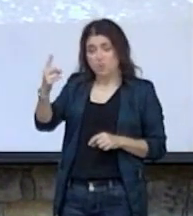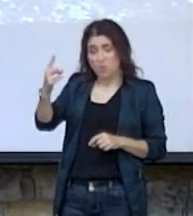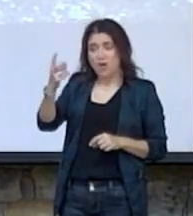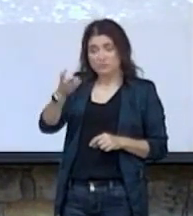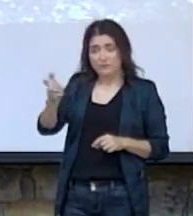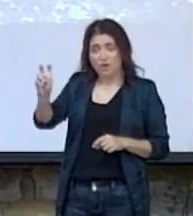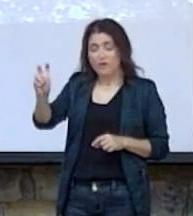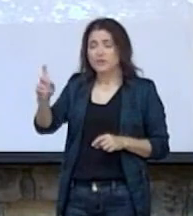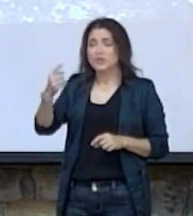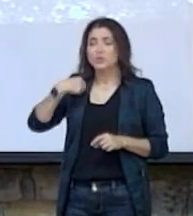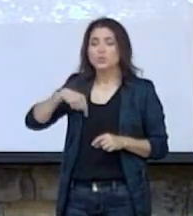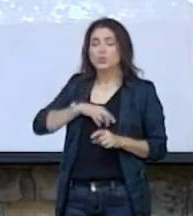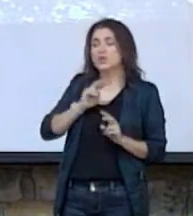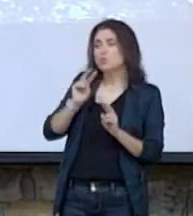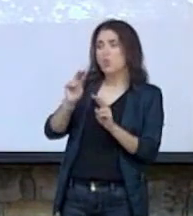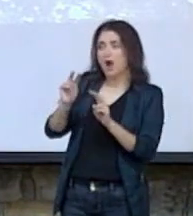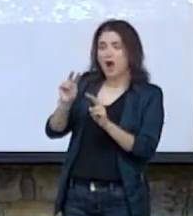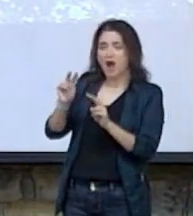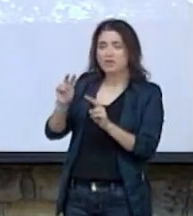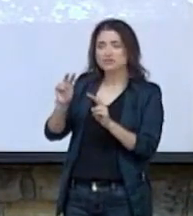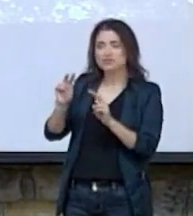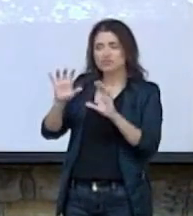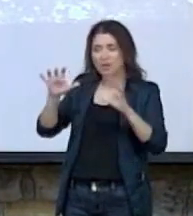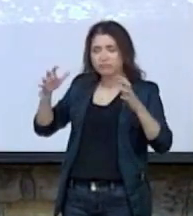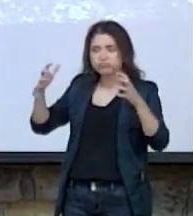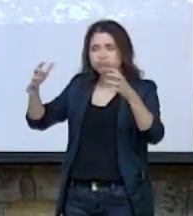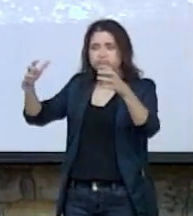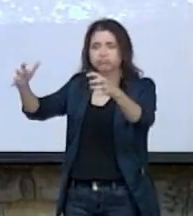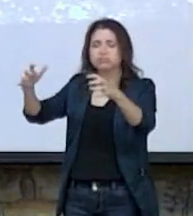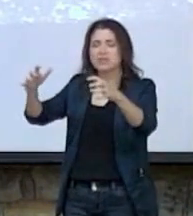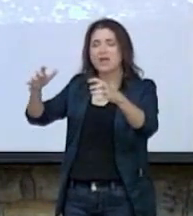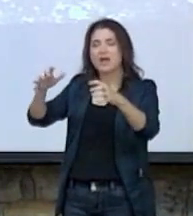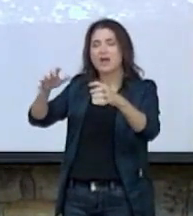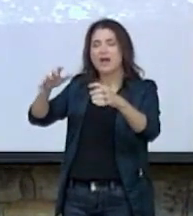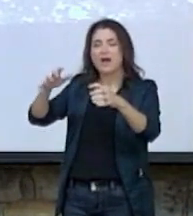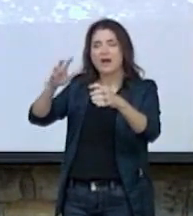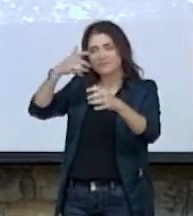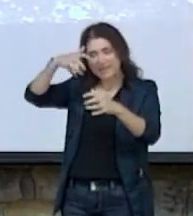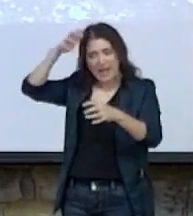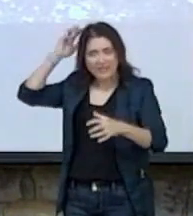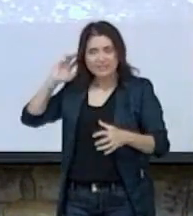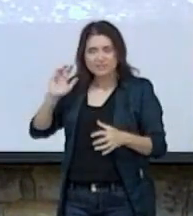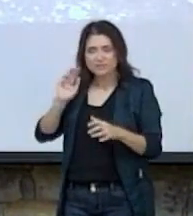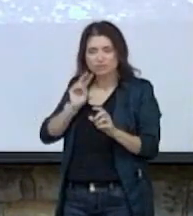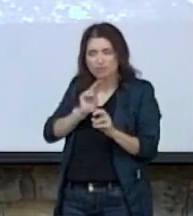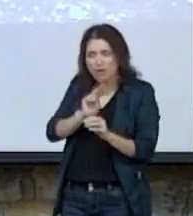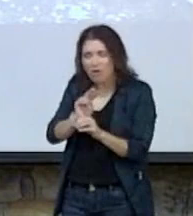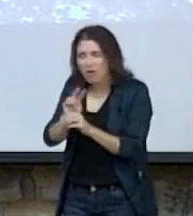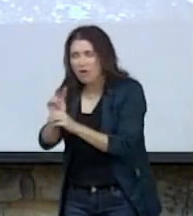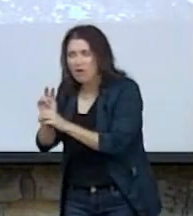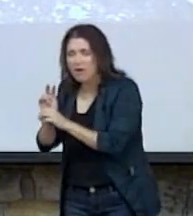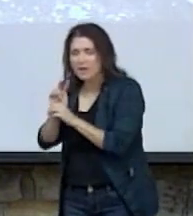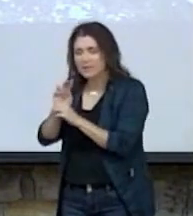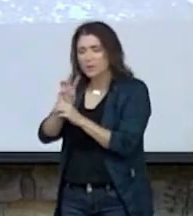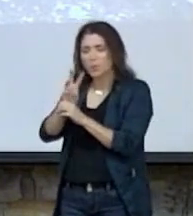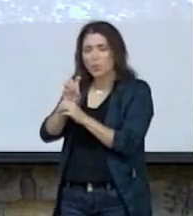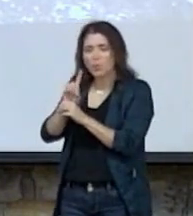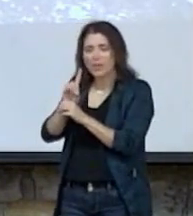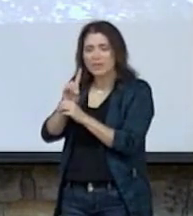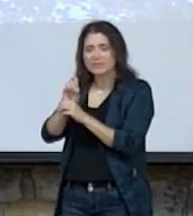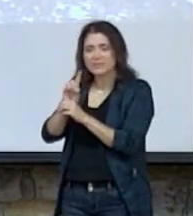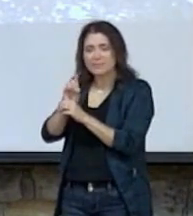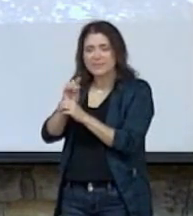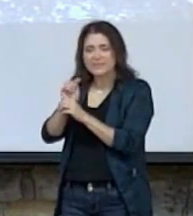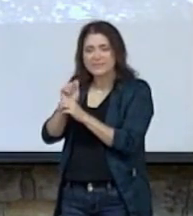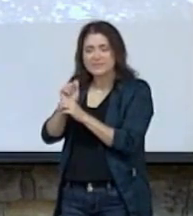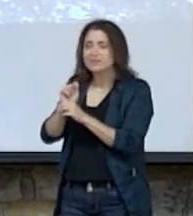were able to watch a herd of lions stalking a herd of wildebeest. And there was this one male lion. It